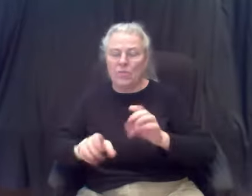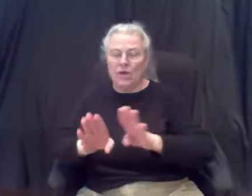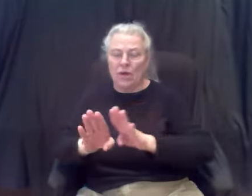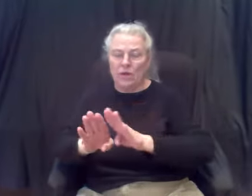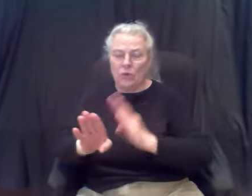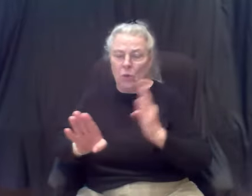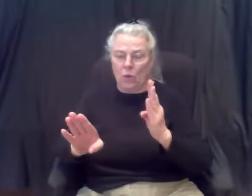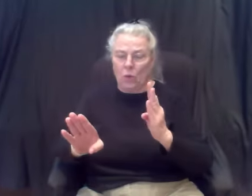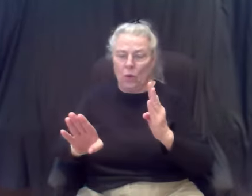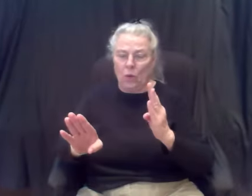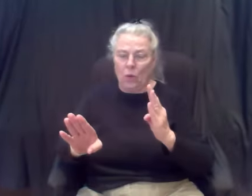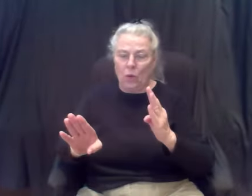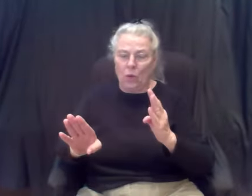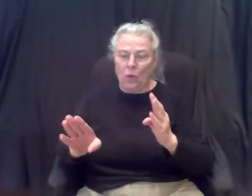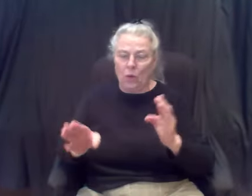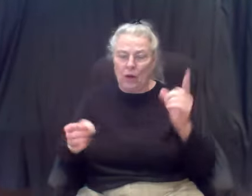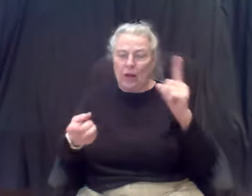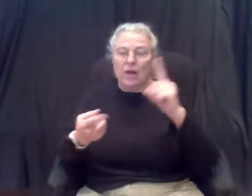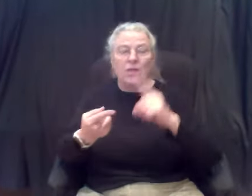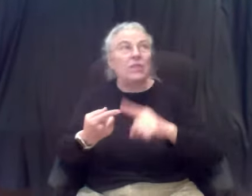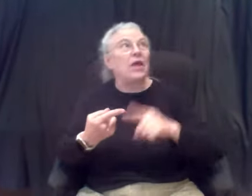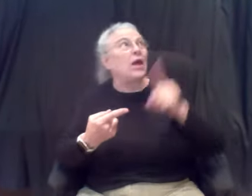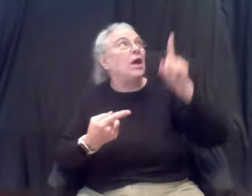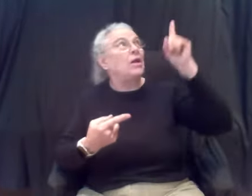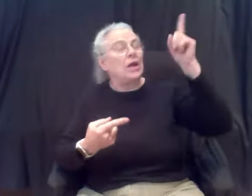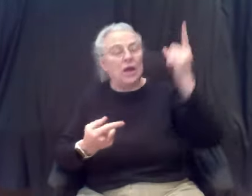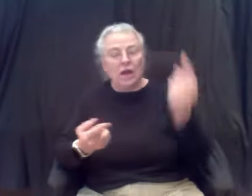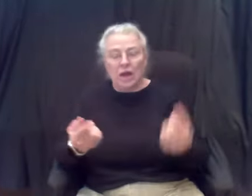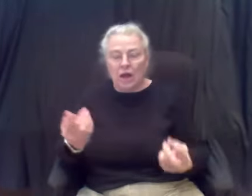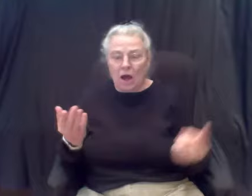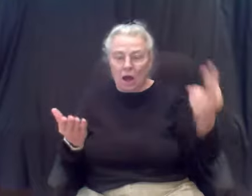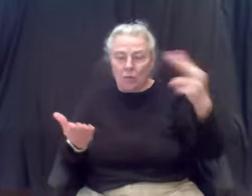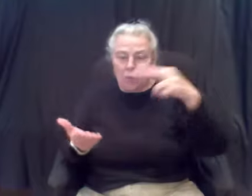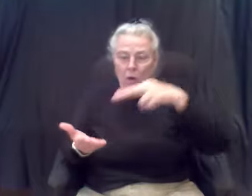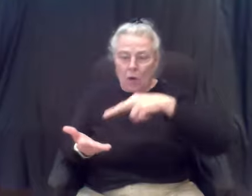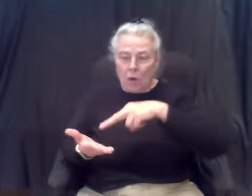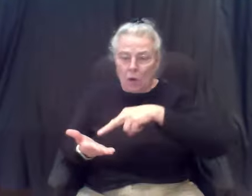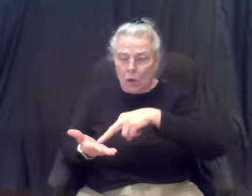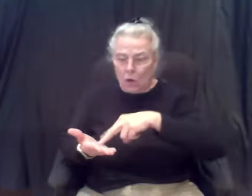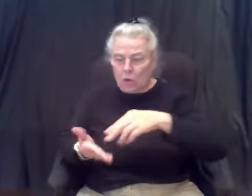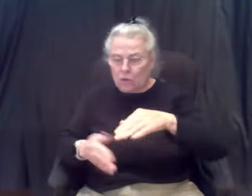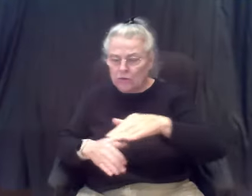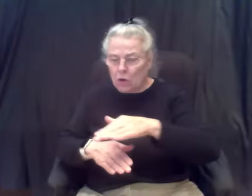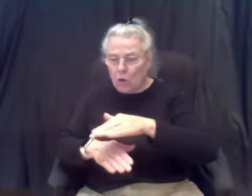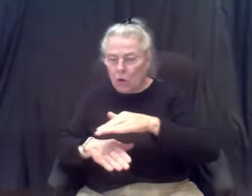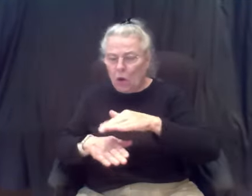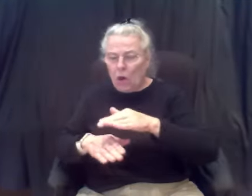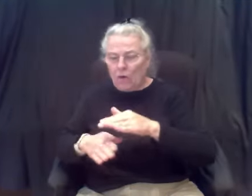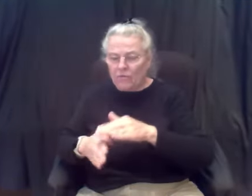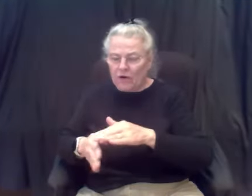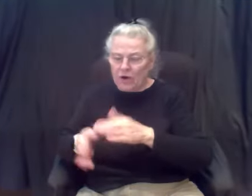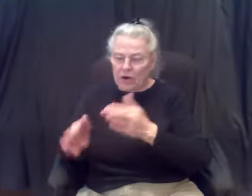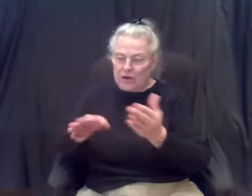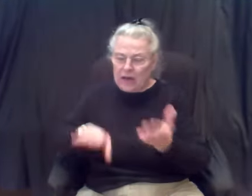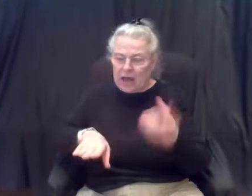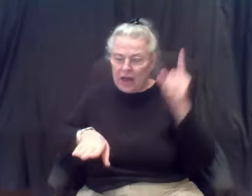the door. Then he arose, over death